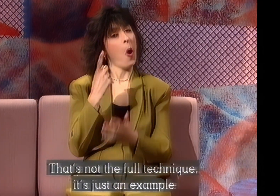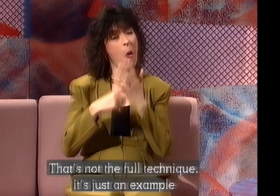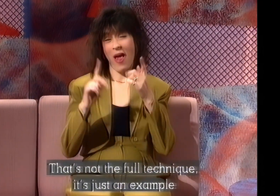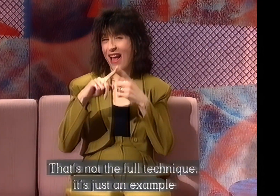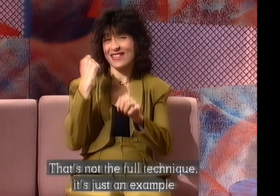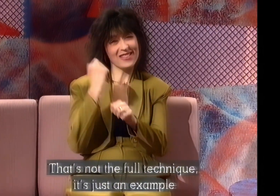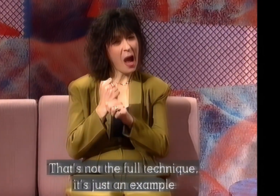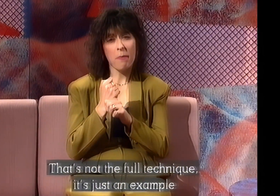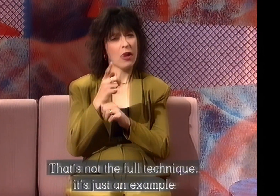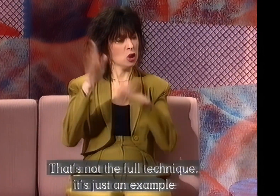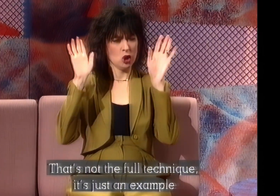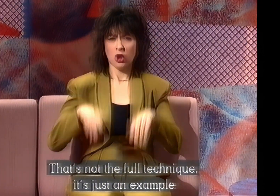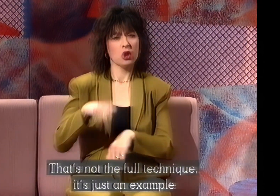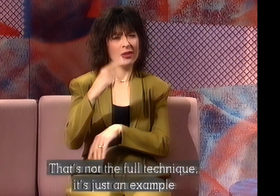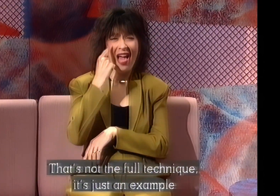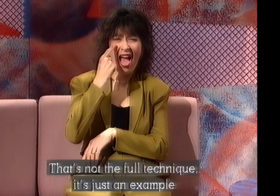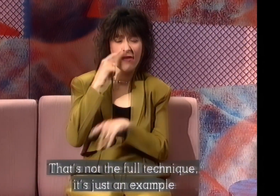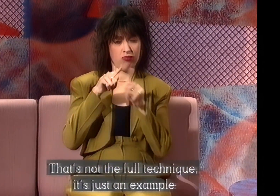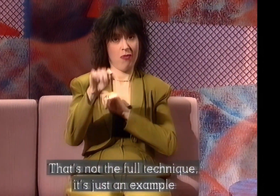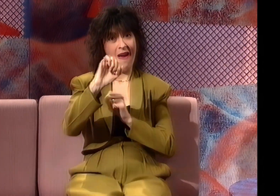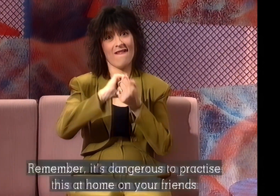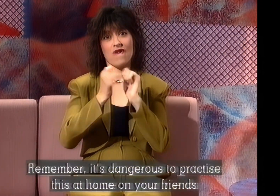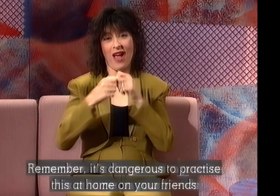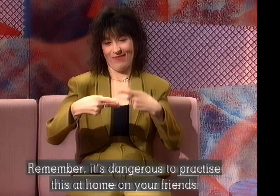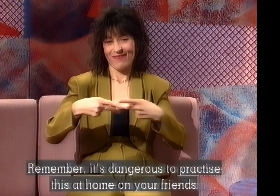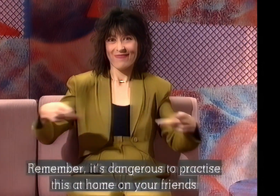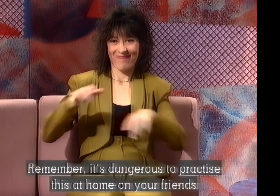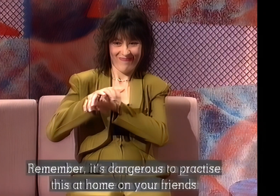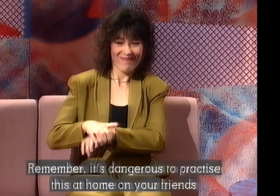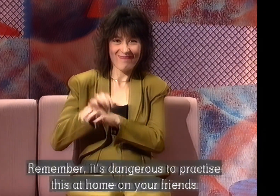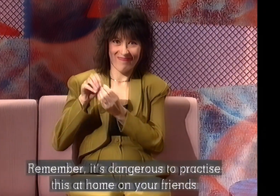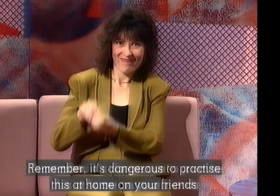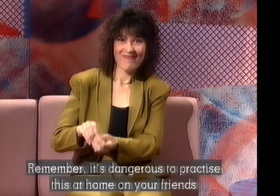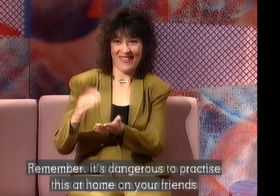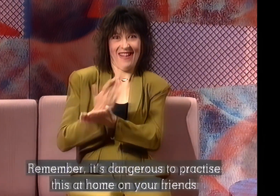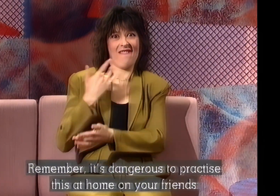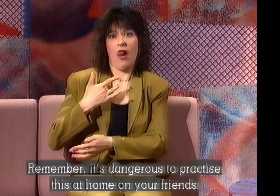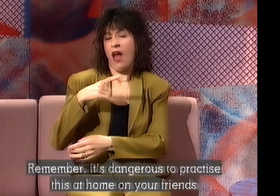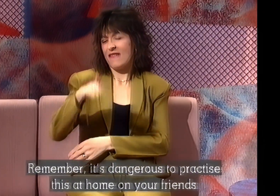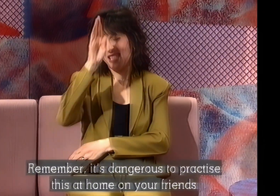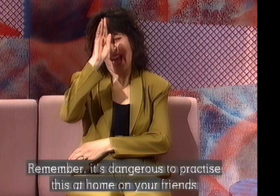not the full technique, it's just an example. And remember, it's dangerous to practice this at home on your